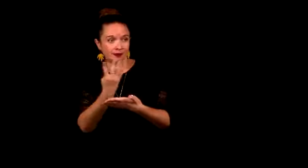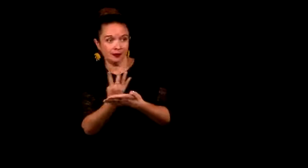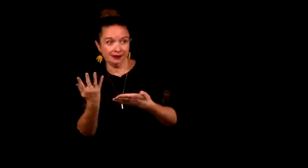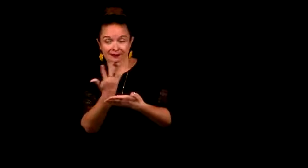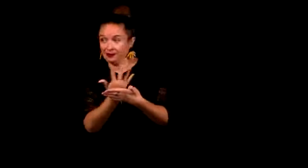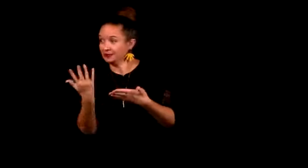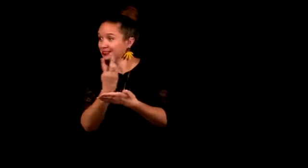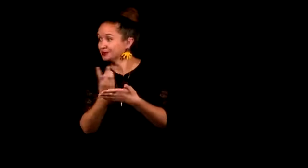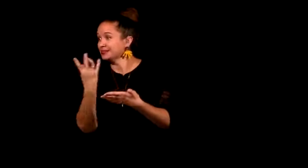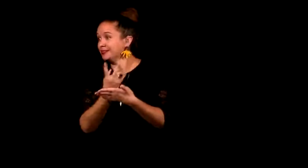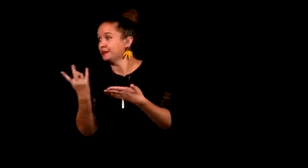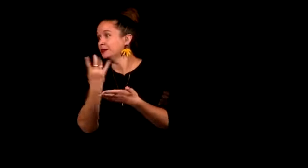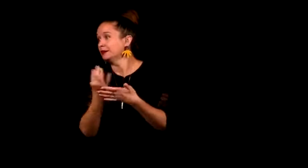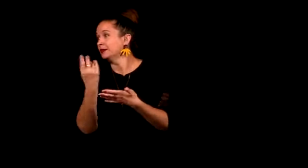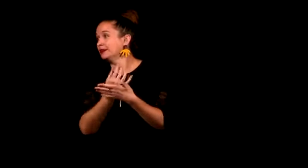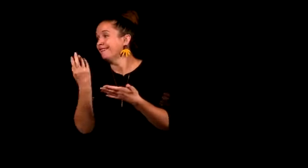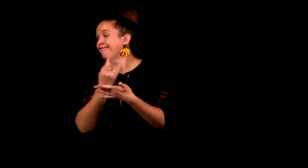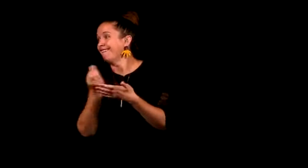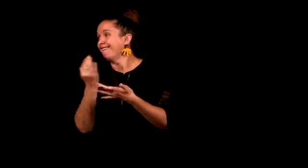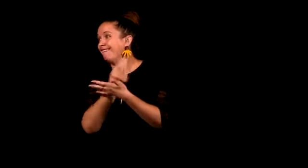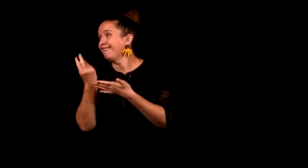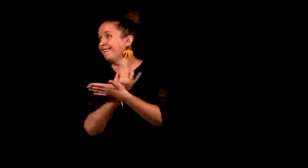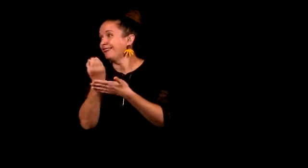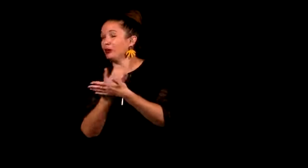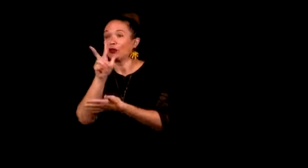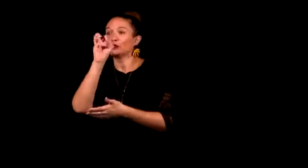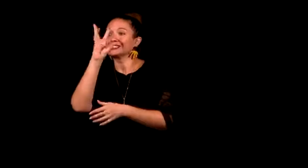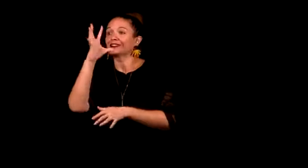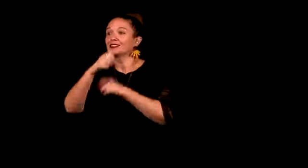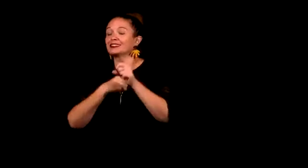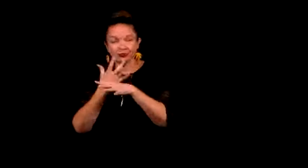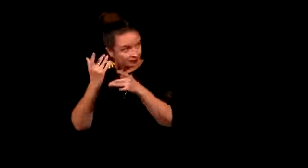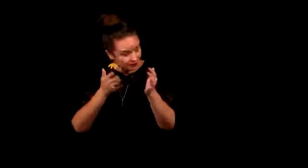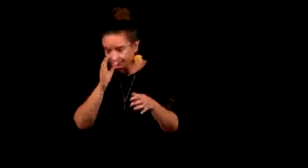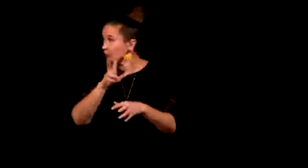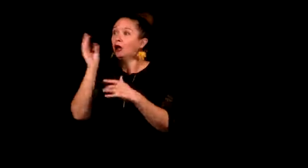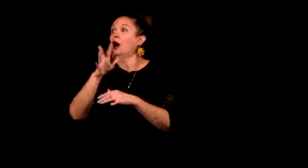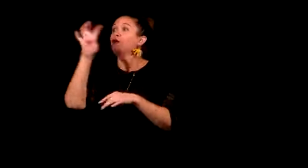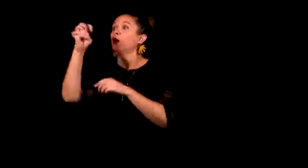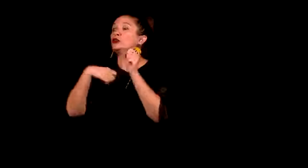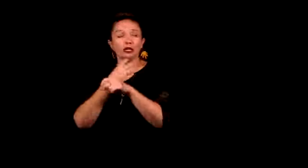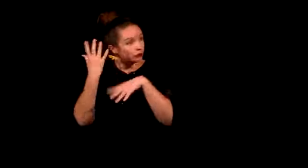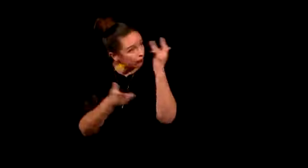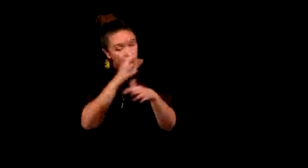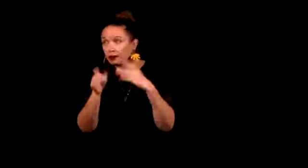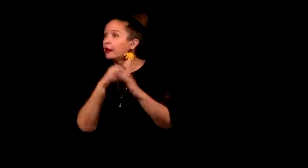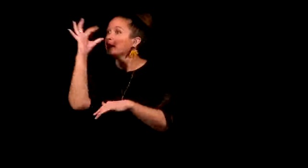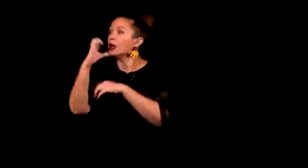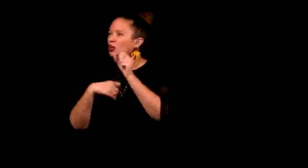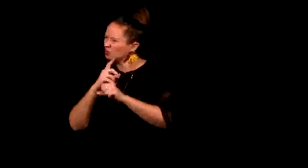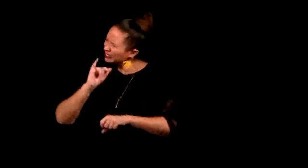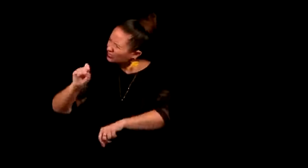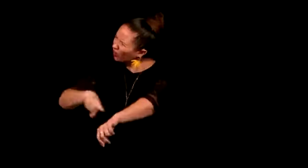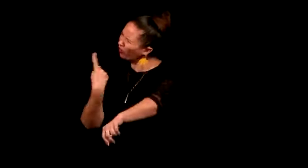We understand our understanding of 1 week, 2 week, 3 week, 10 week. You know, how a